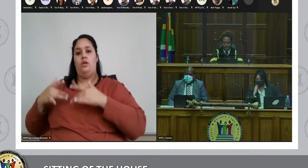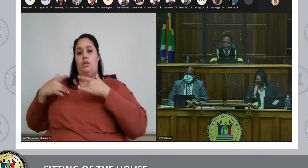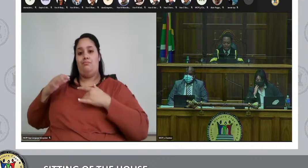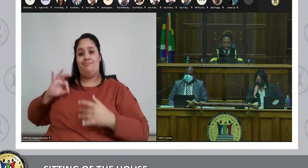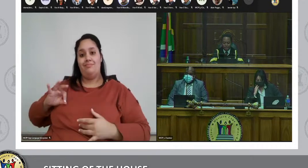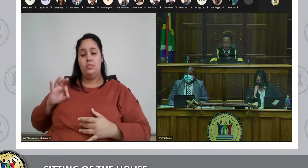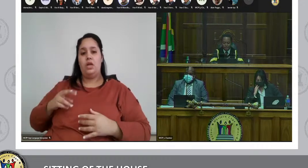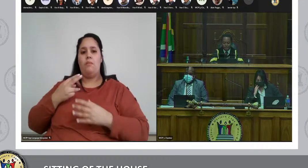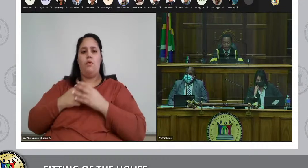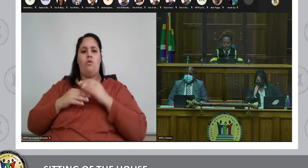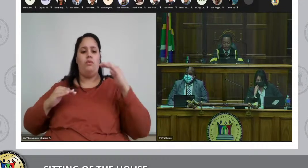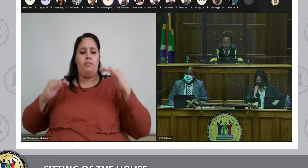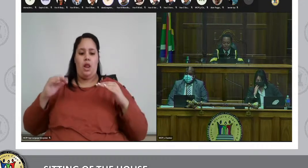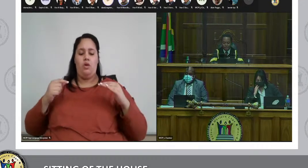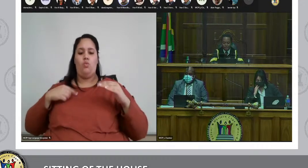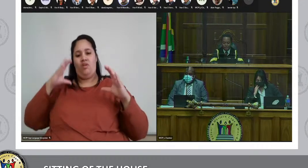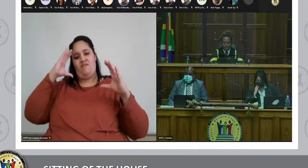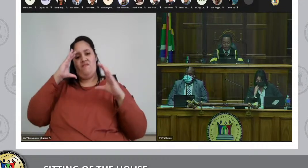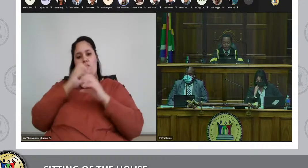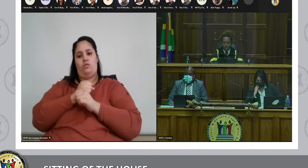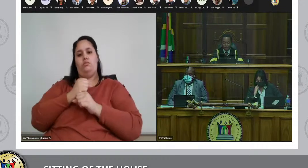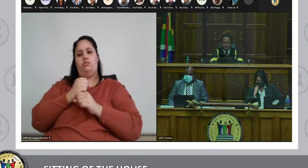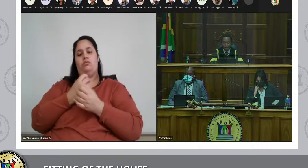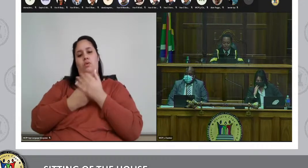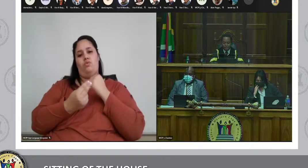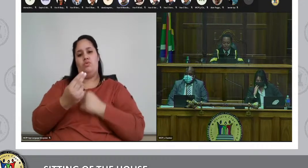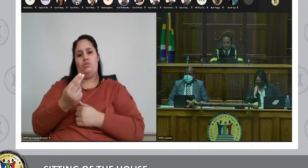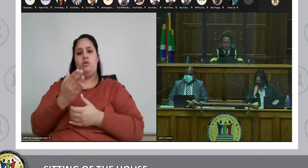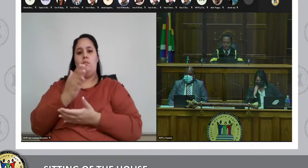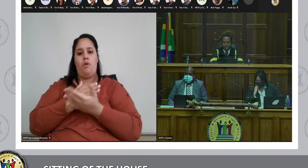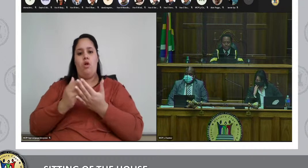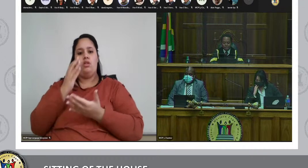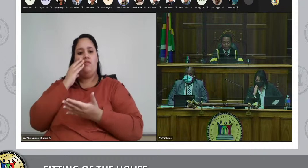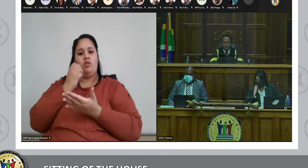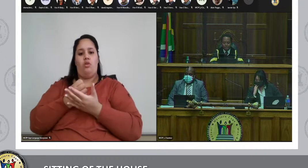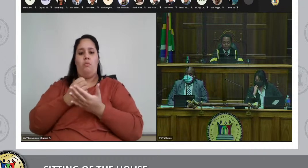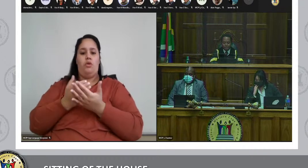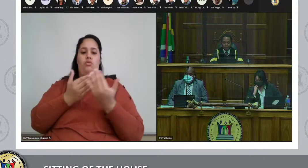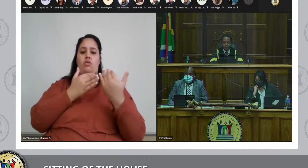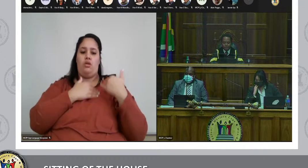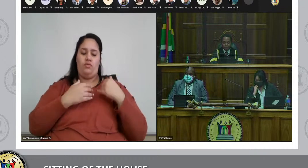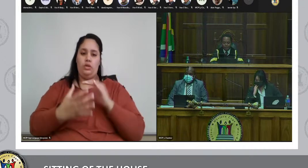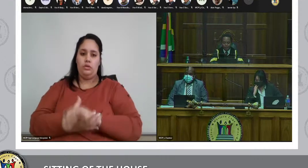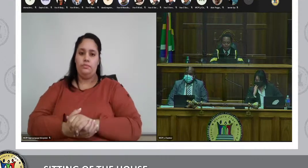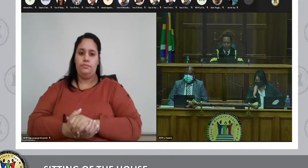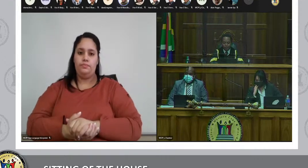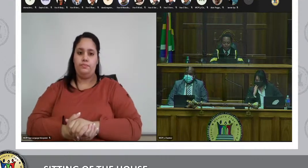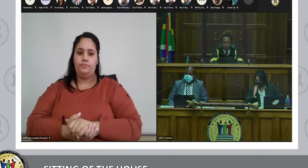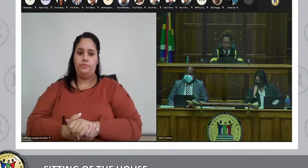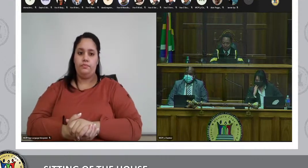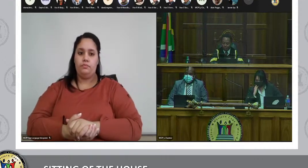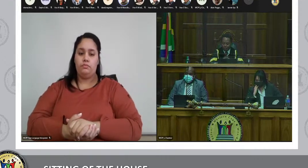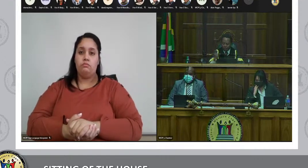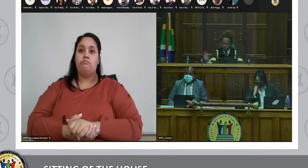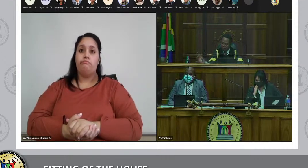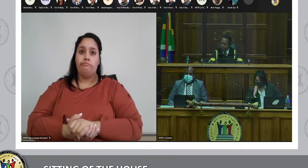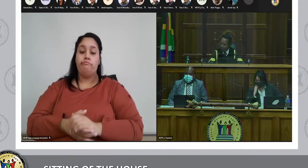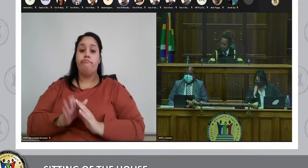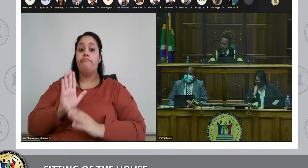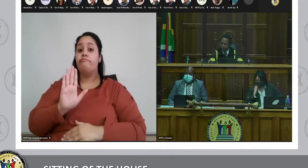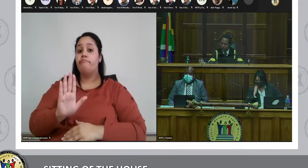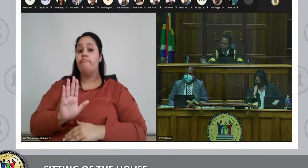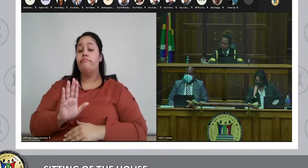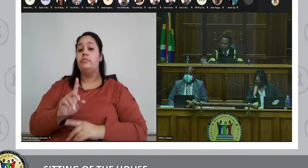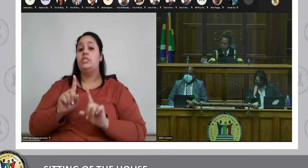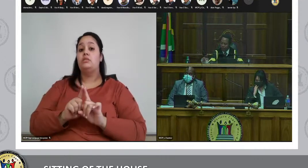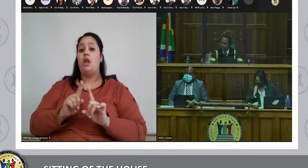us we should be focusing on as part of this economic recovery. But also remind him that you don't reap what you